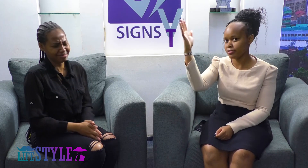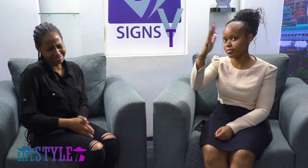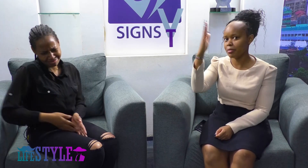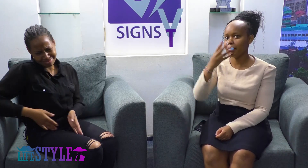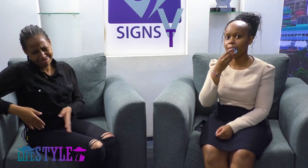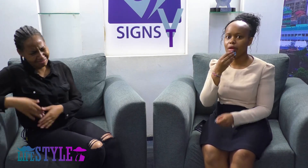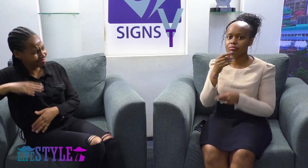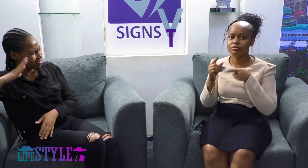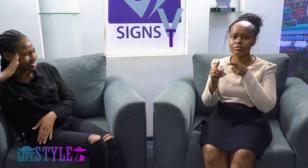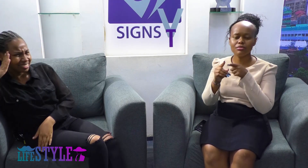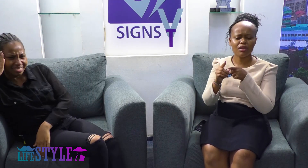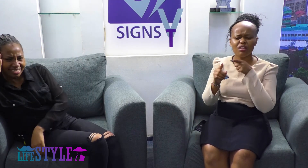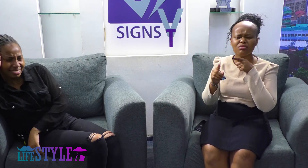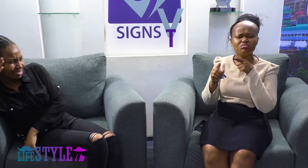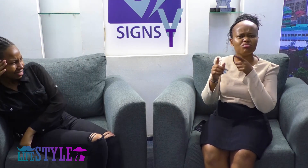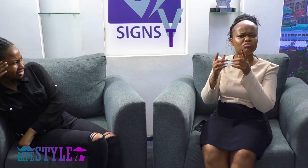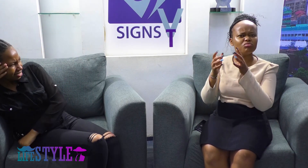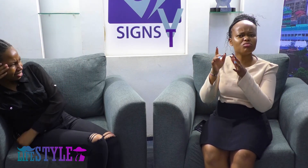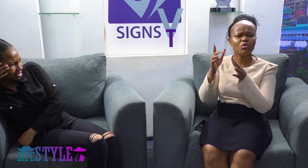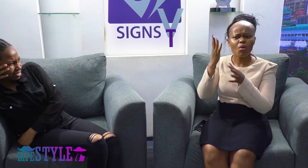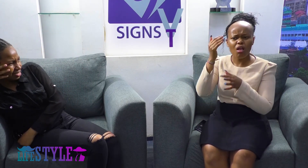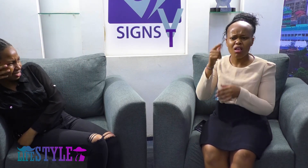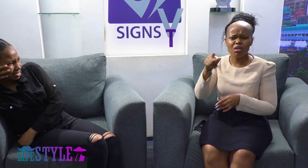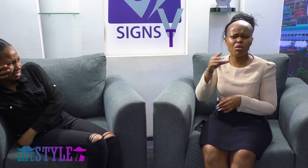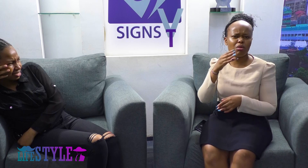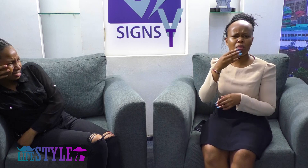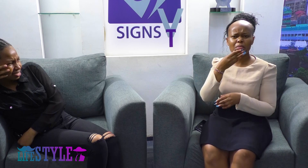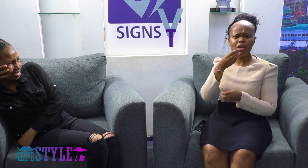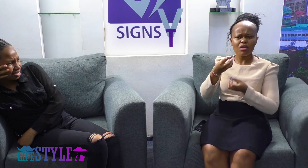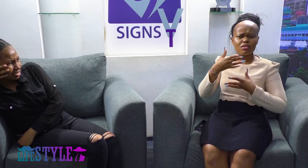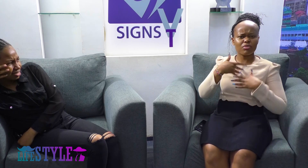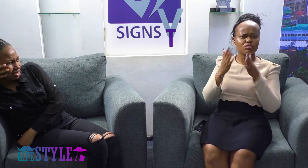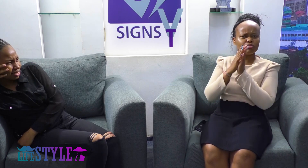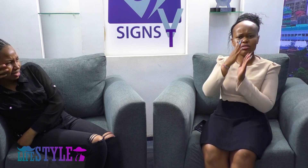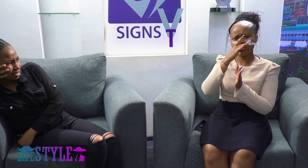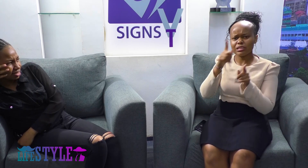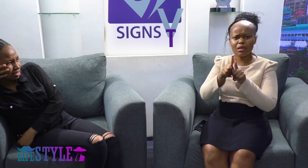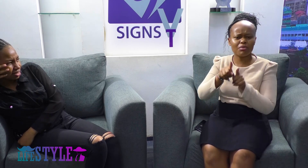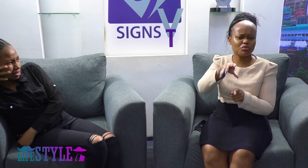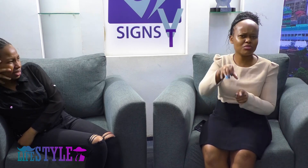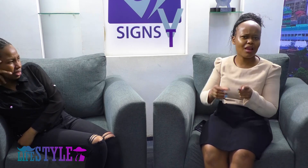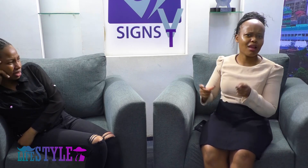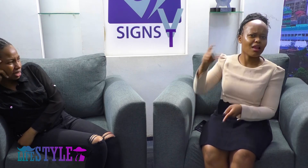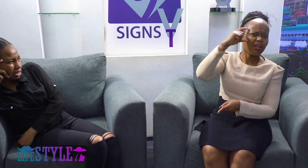is about the touts, the conductors. Most of them